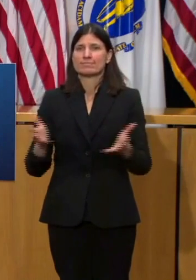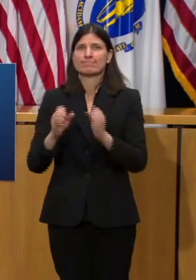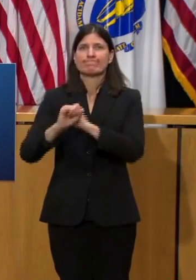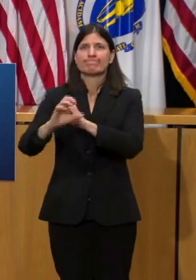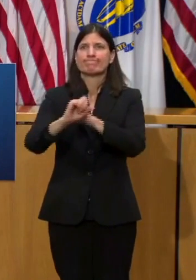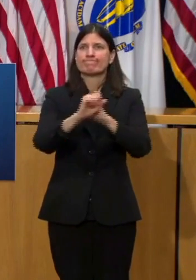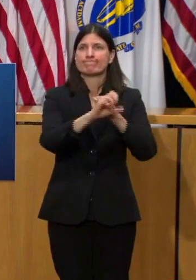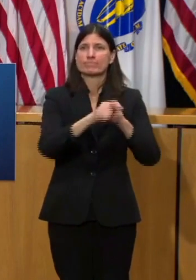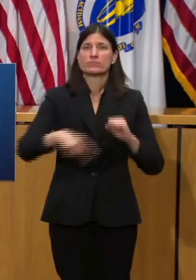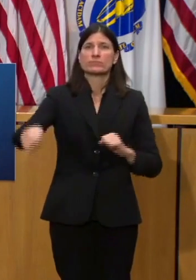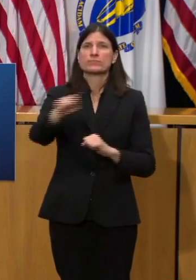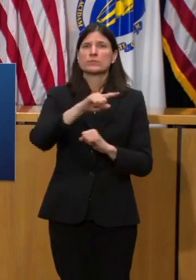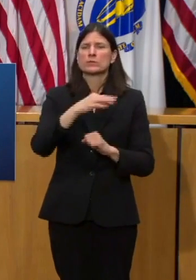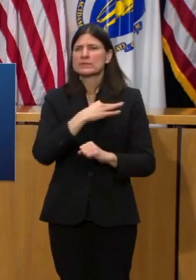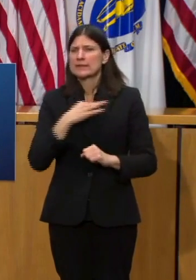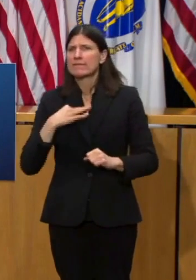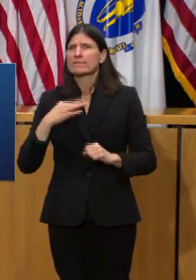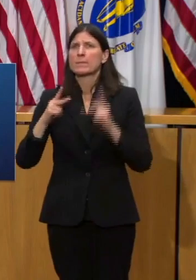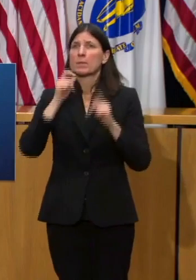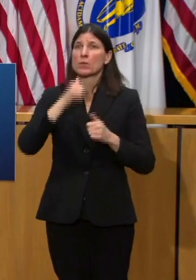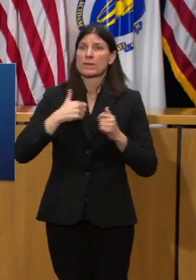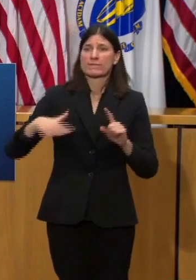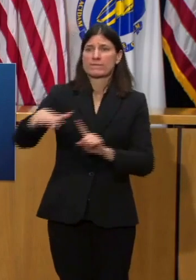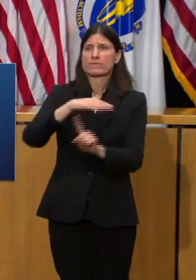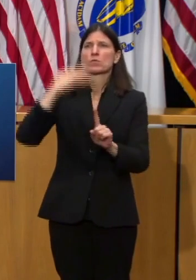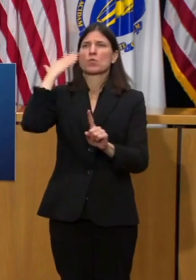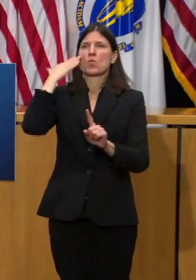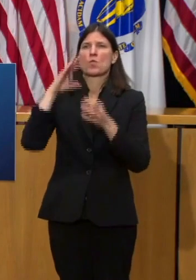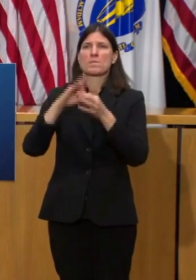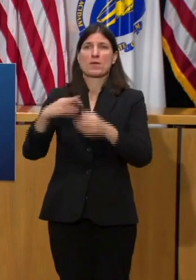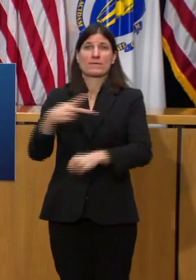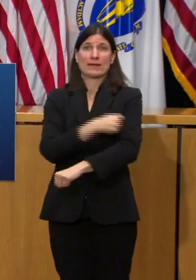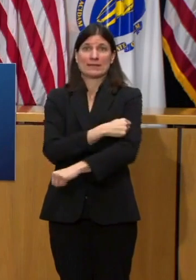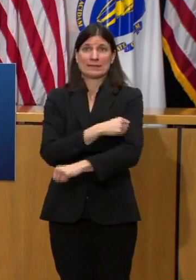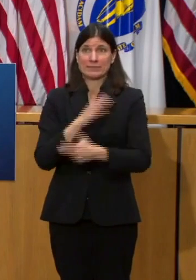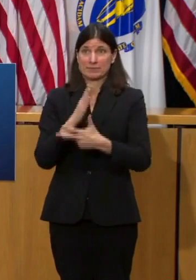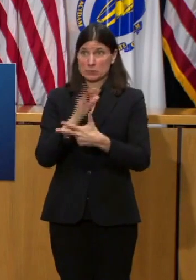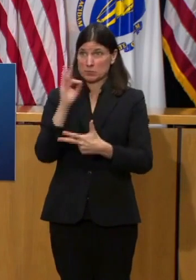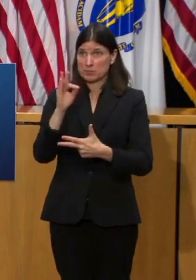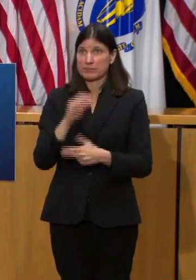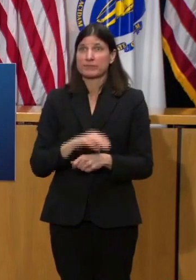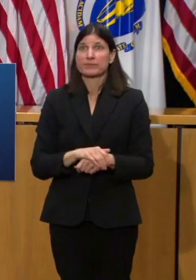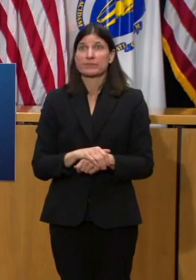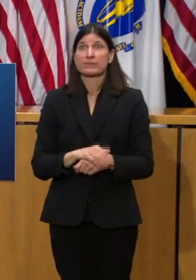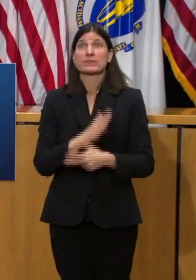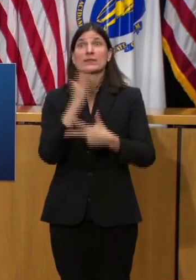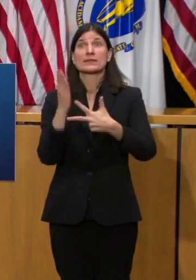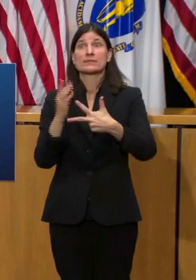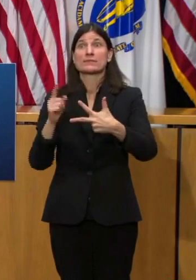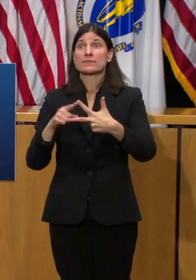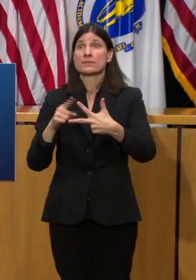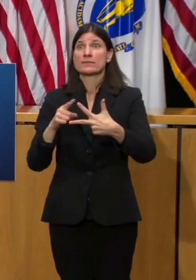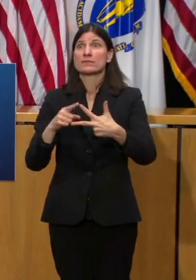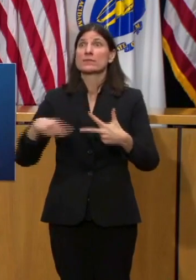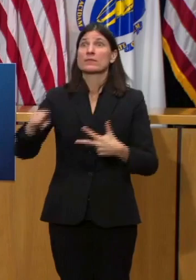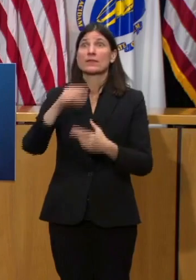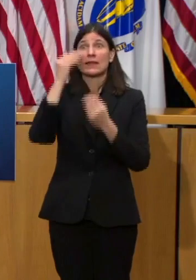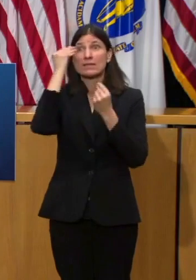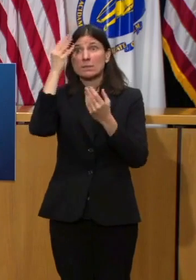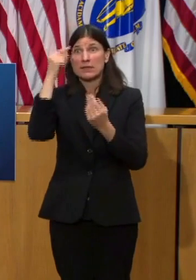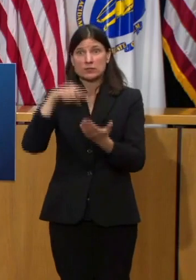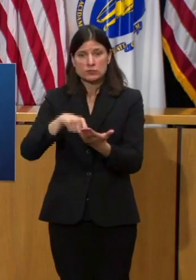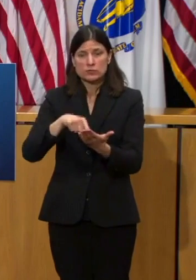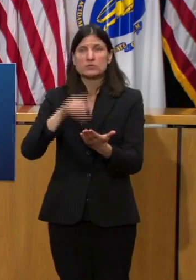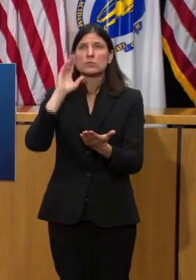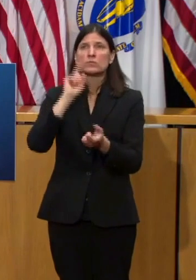to implement and disseminate culturally relevant and linguistically diverse patient education materials. And third is to identify and partner